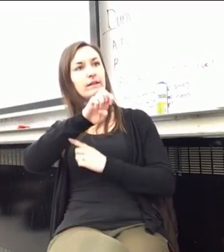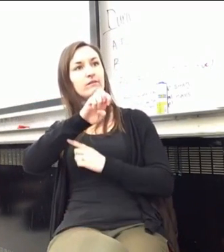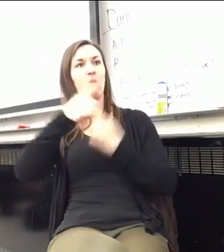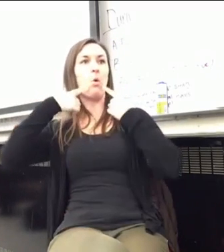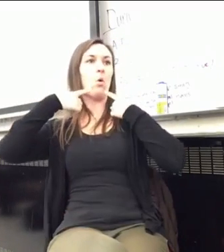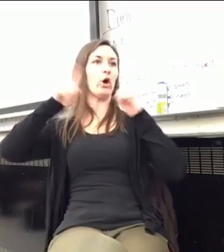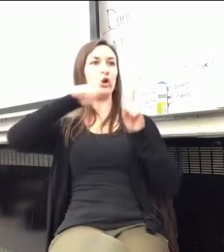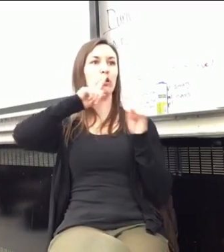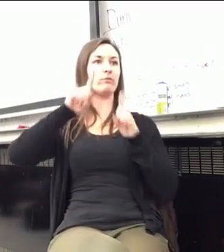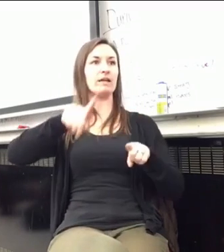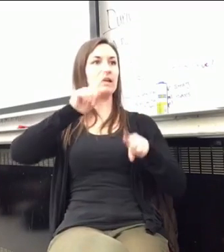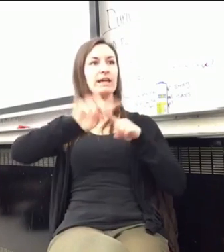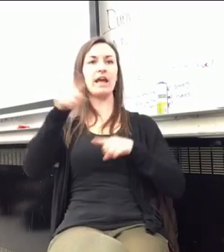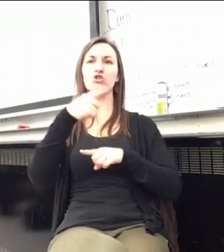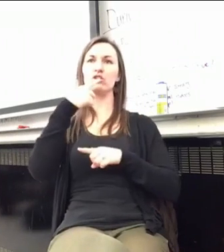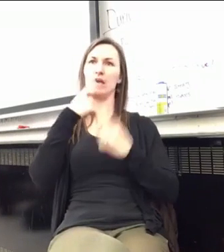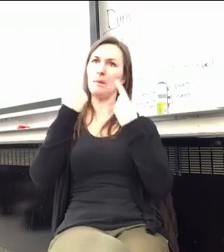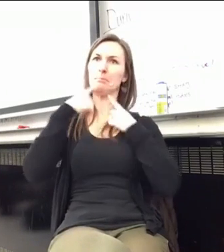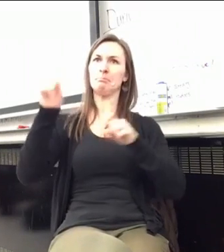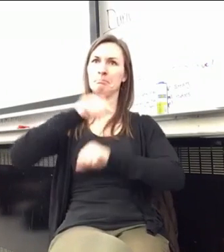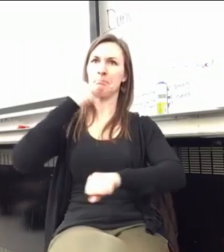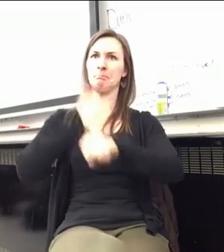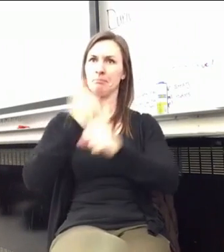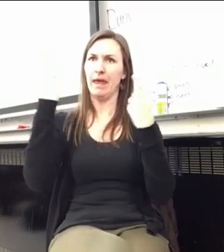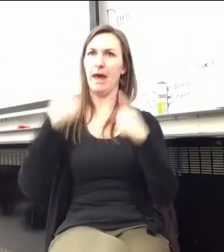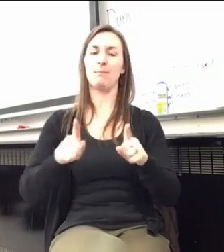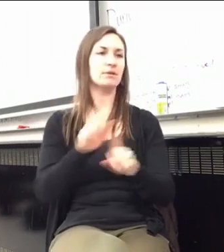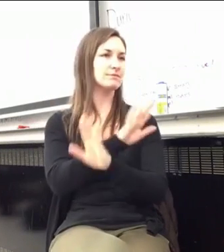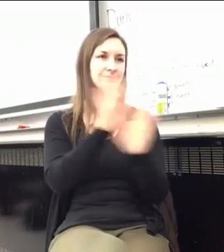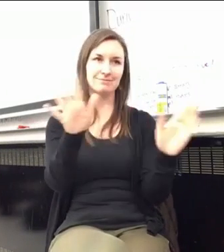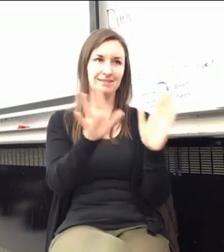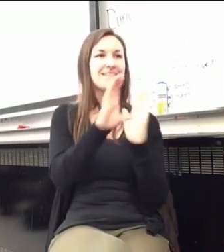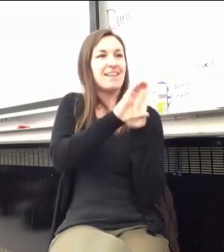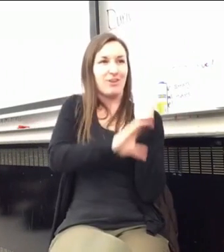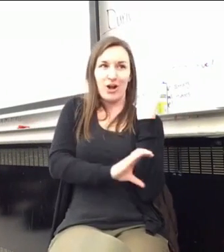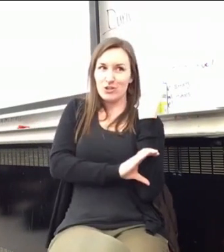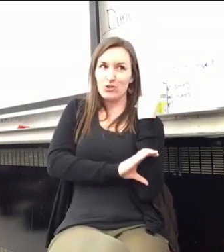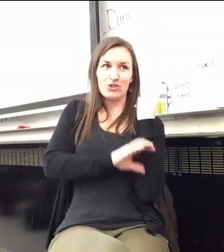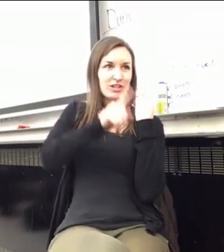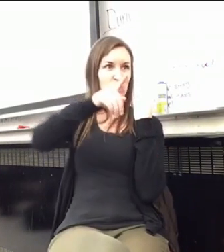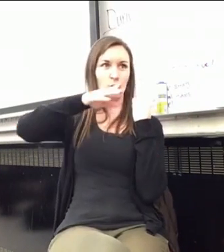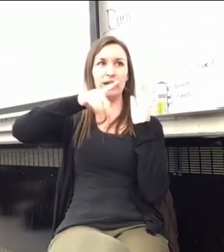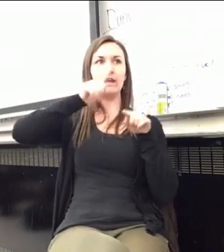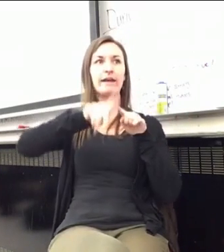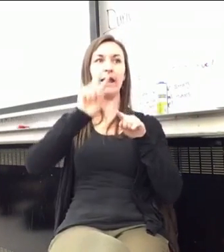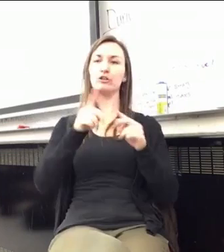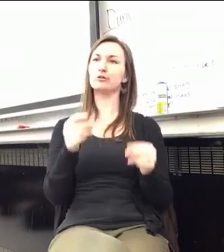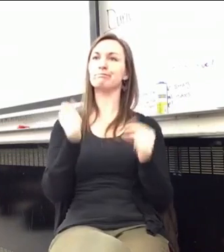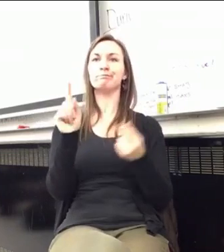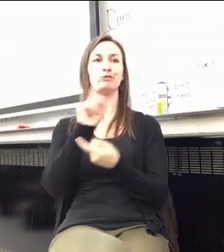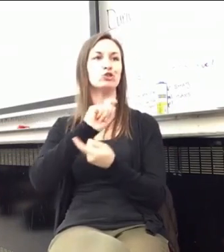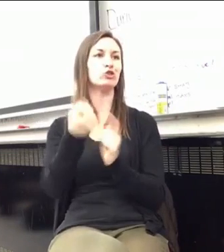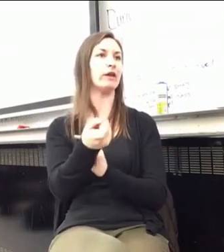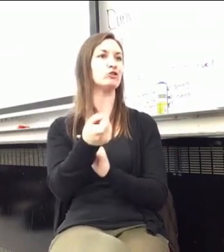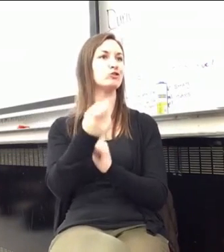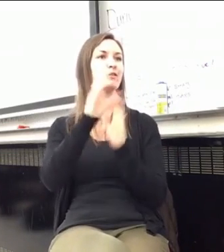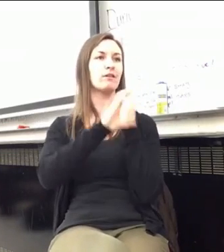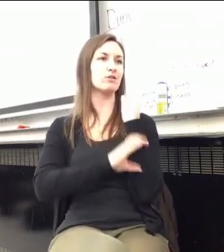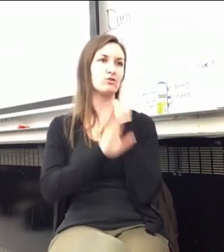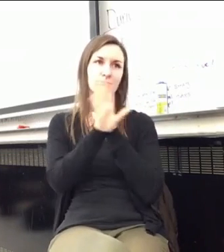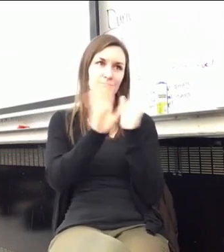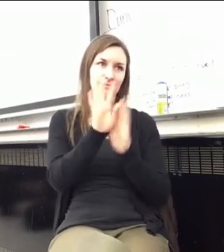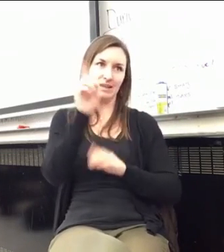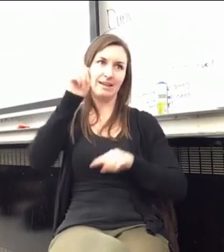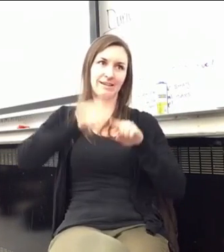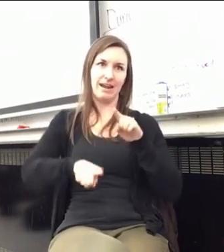that everybody born in the United States has the right to citizenship. But we will see. So that's just a little... You